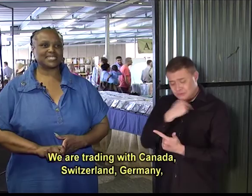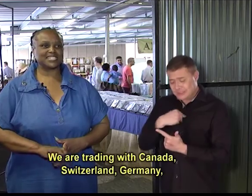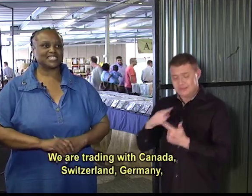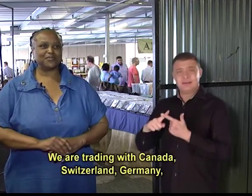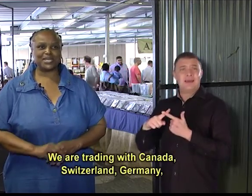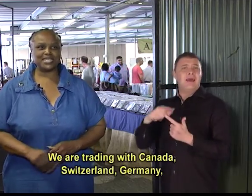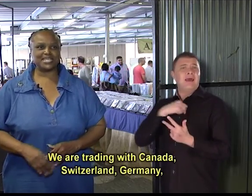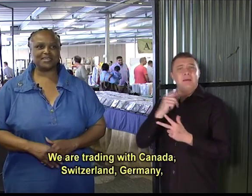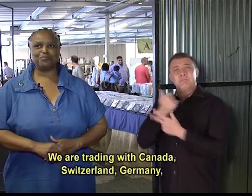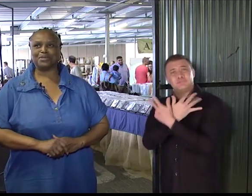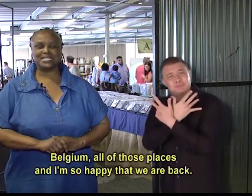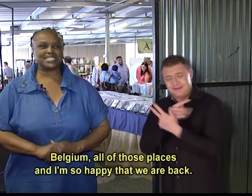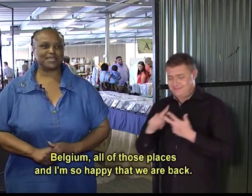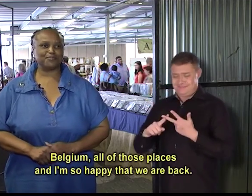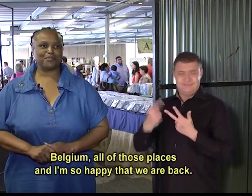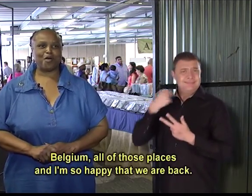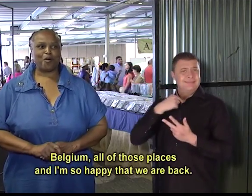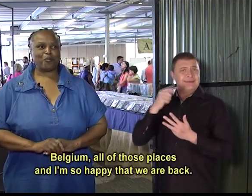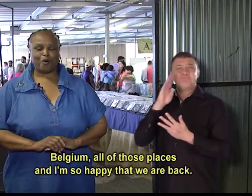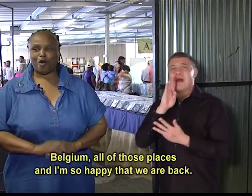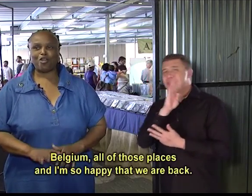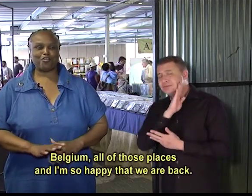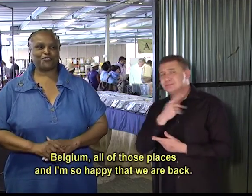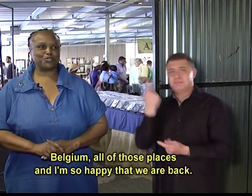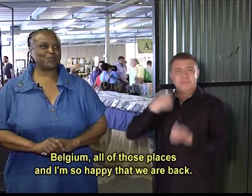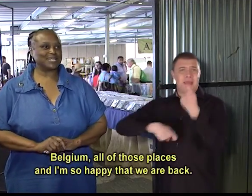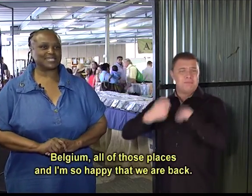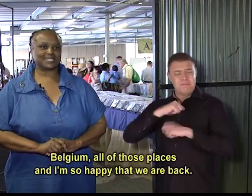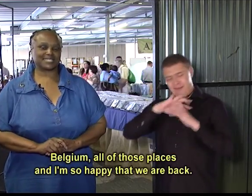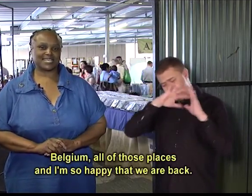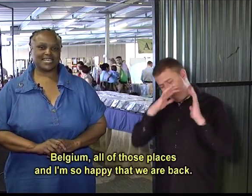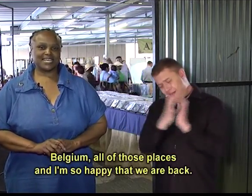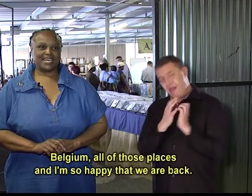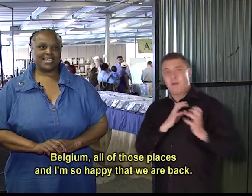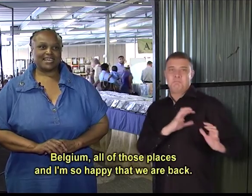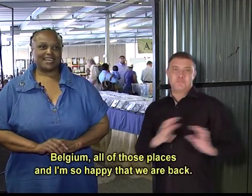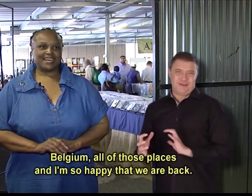Switzerland, Germany, Belgium, all of those places.